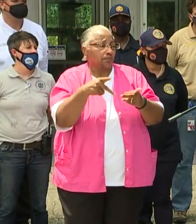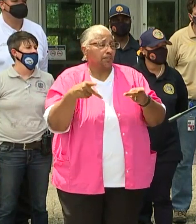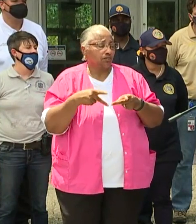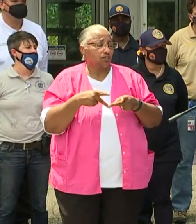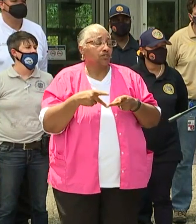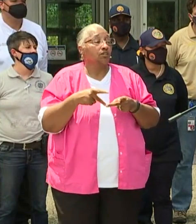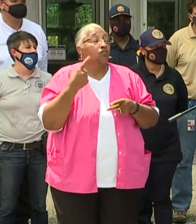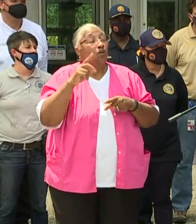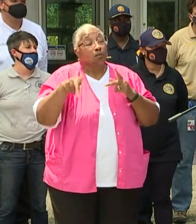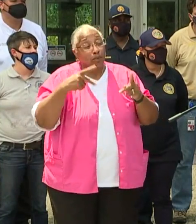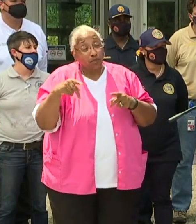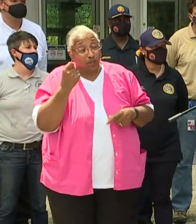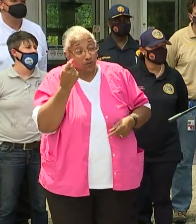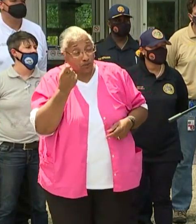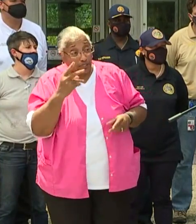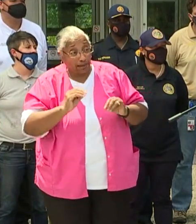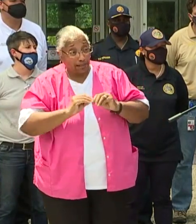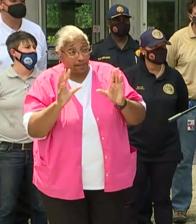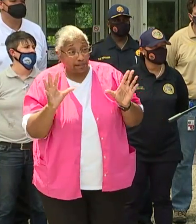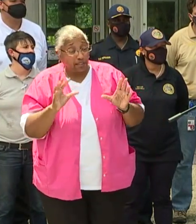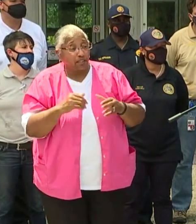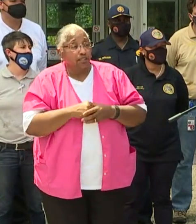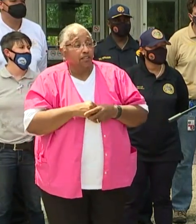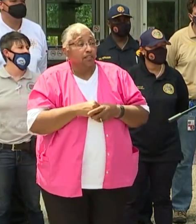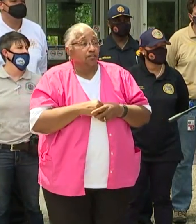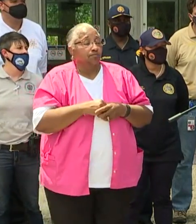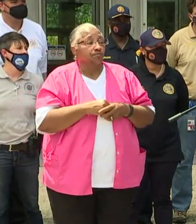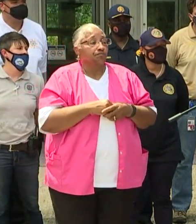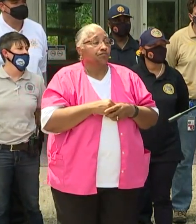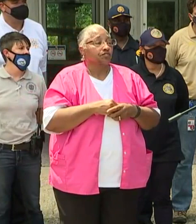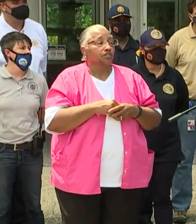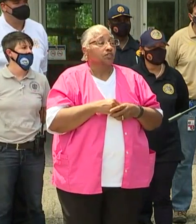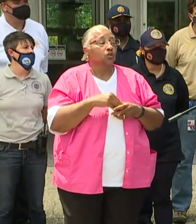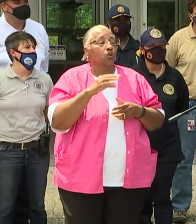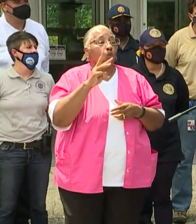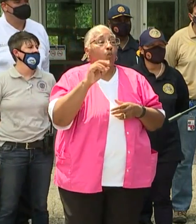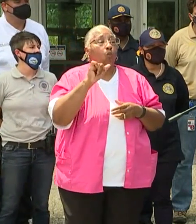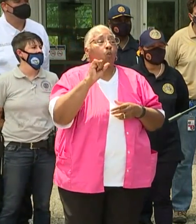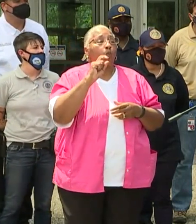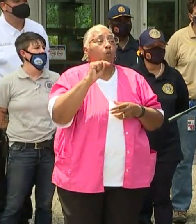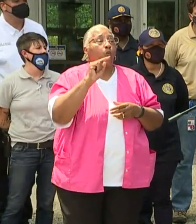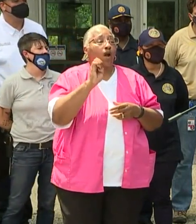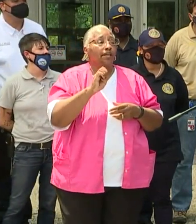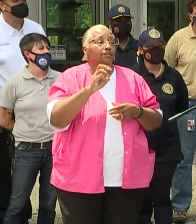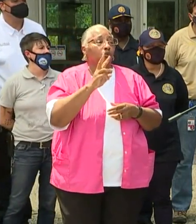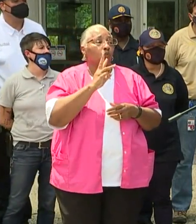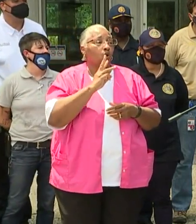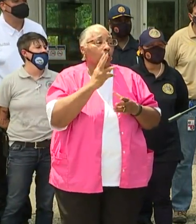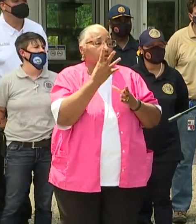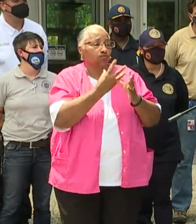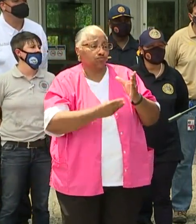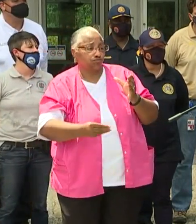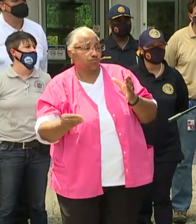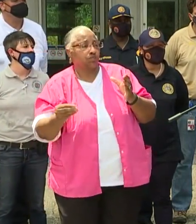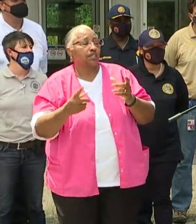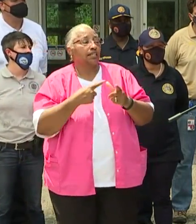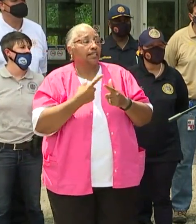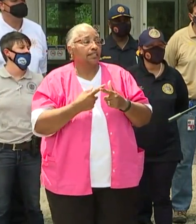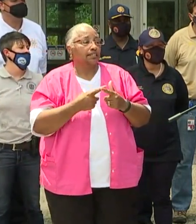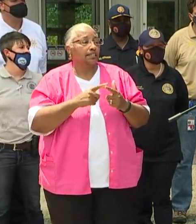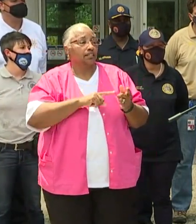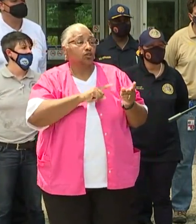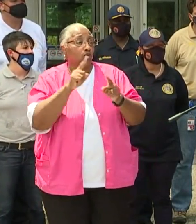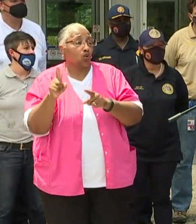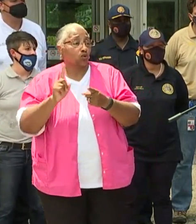And just so people understand, wastewater leaves your house through gravity and it hits a pumping station, and without the pumping